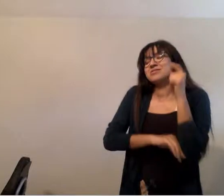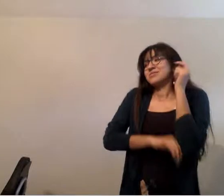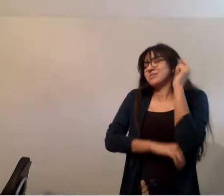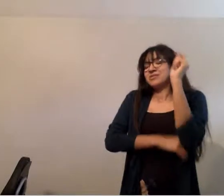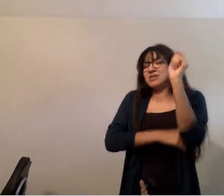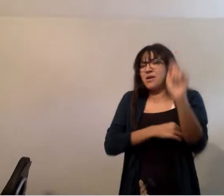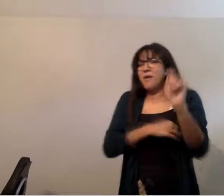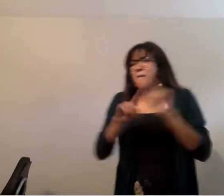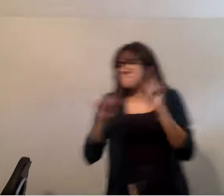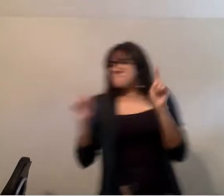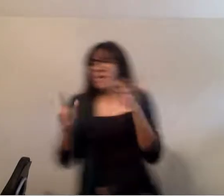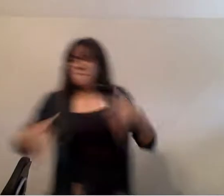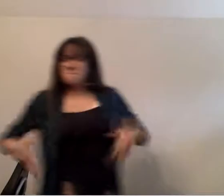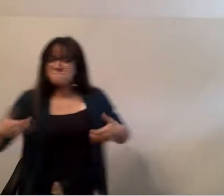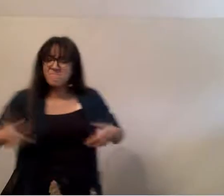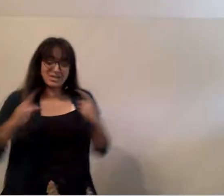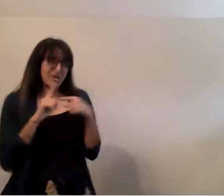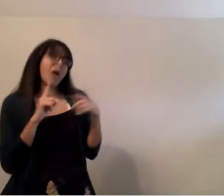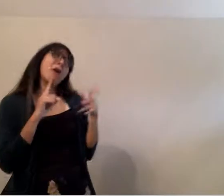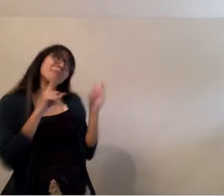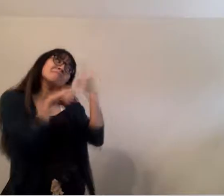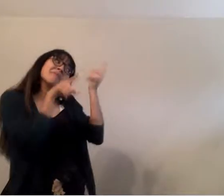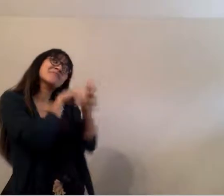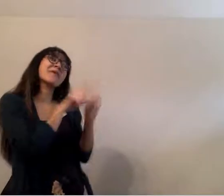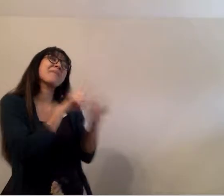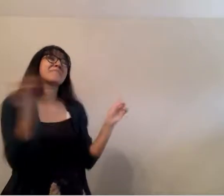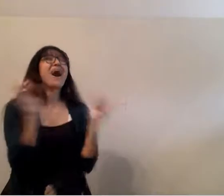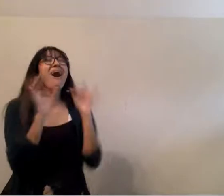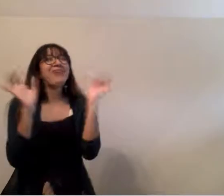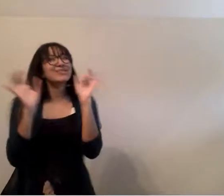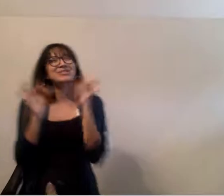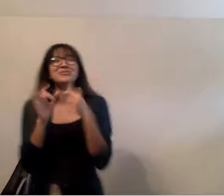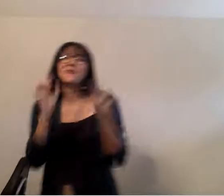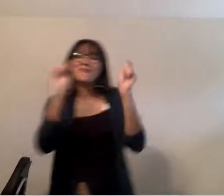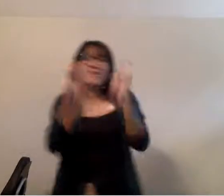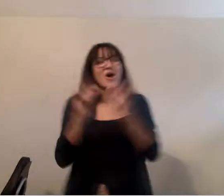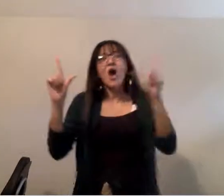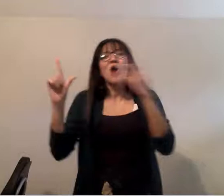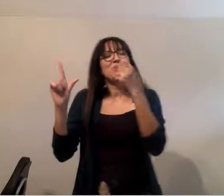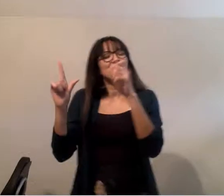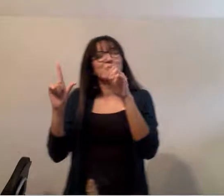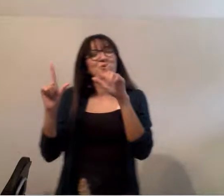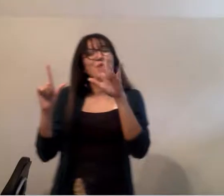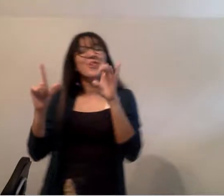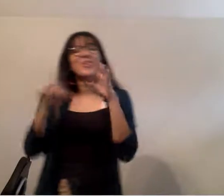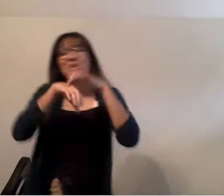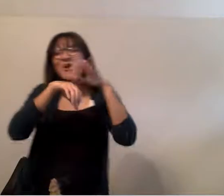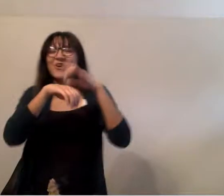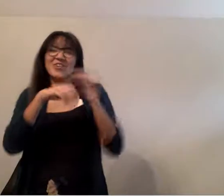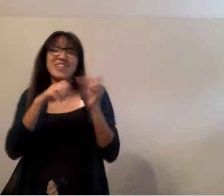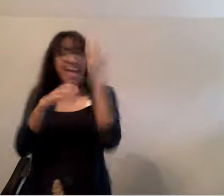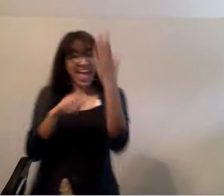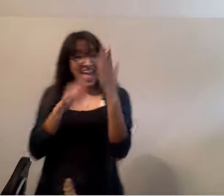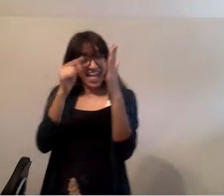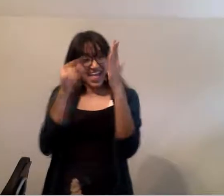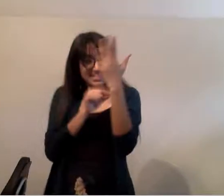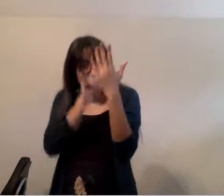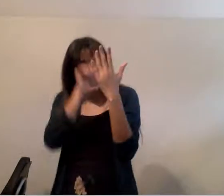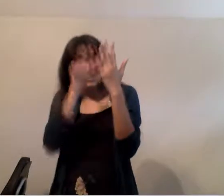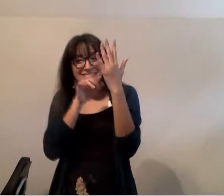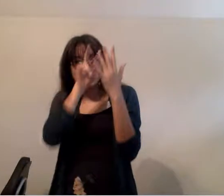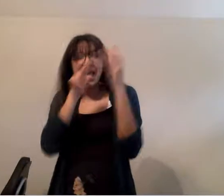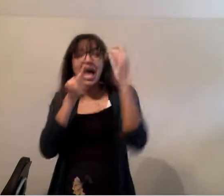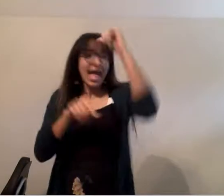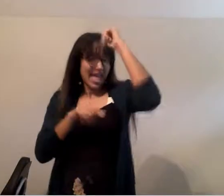just open Google Earth and let's zoom into the bottom of India, like 200 feet above the ground, and we're going to scroll up for 2.5 hours till we get to the top of the country so we can get a